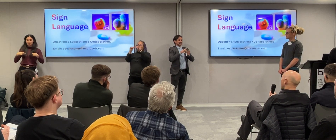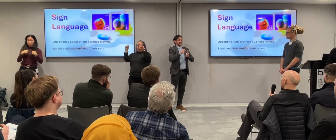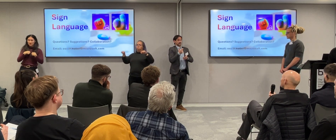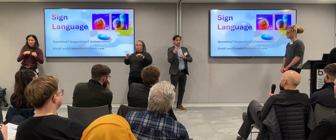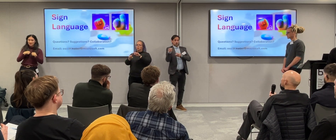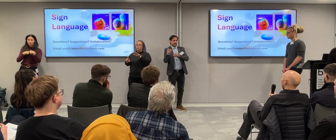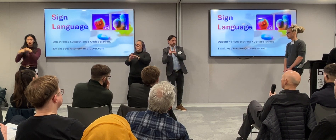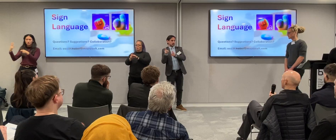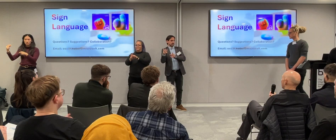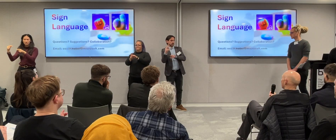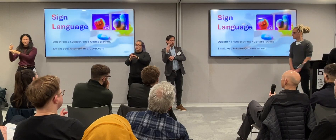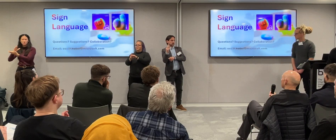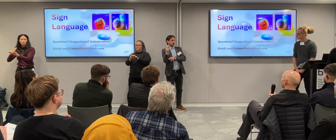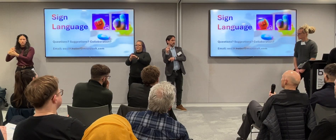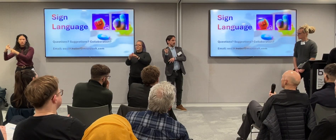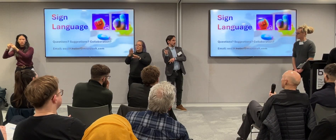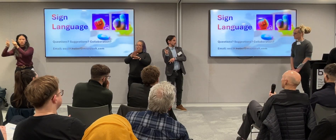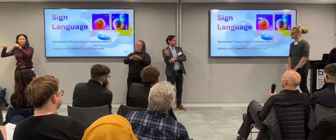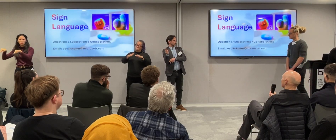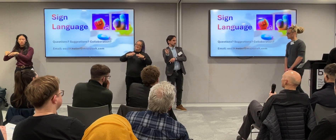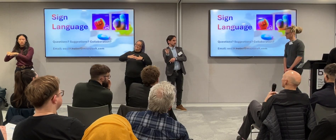So as I'm signing,